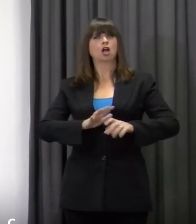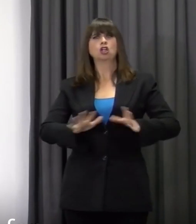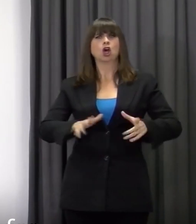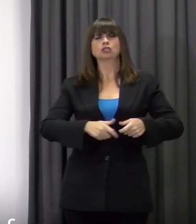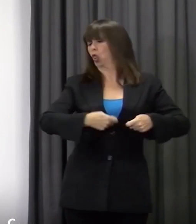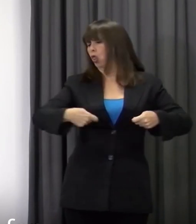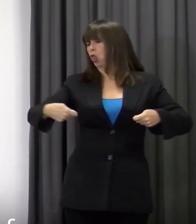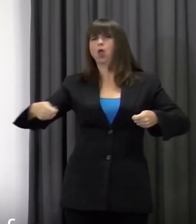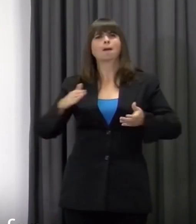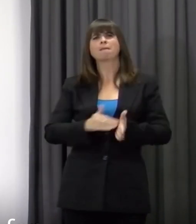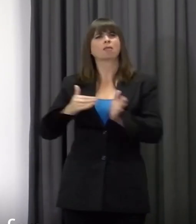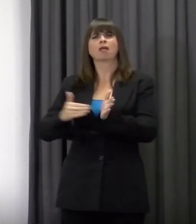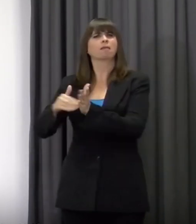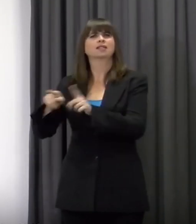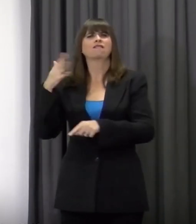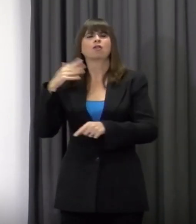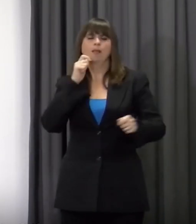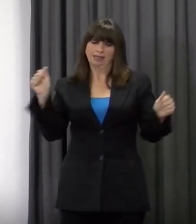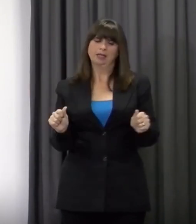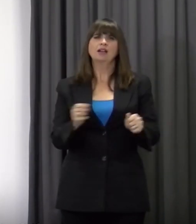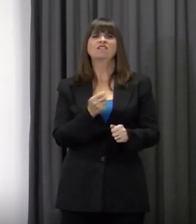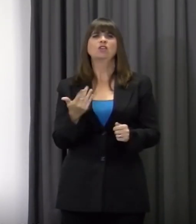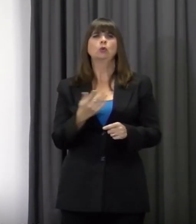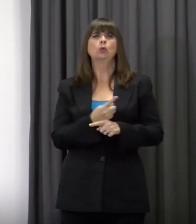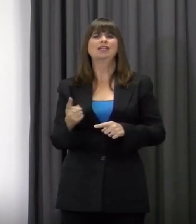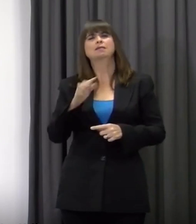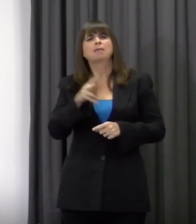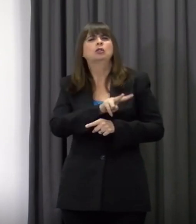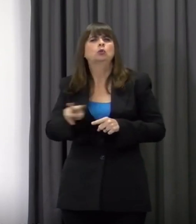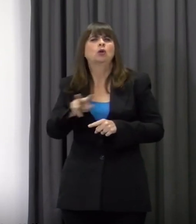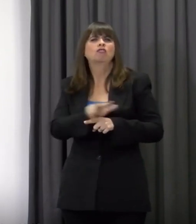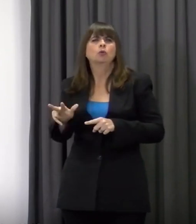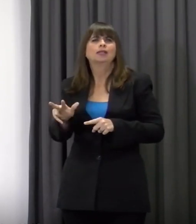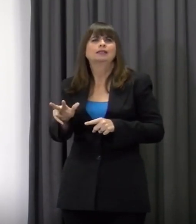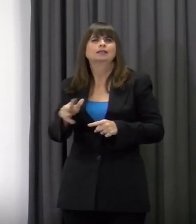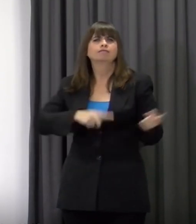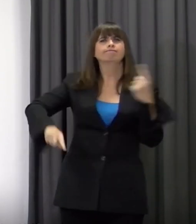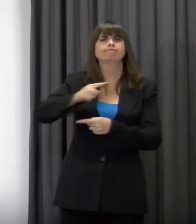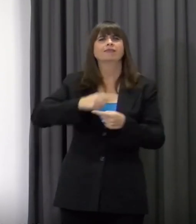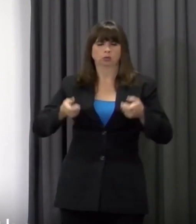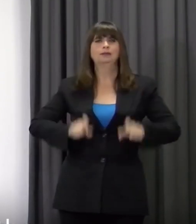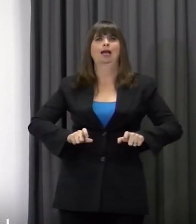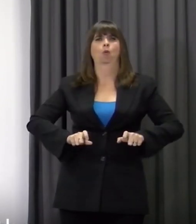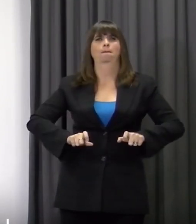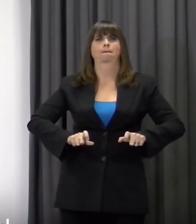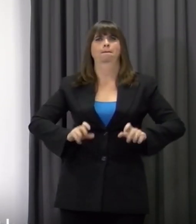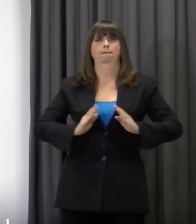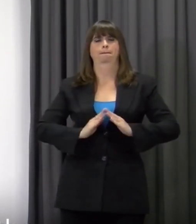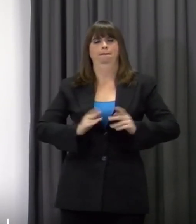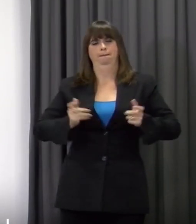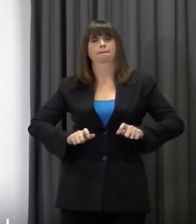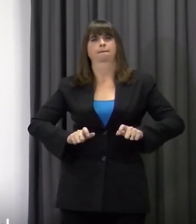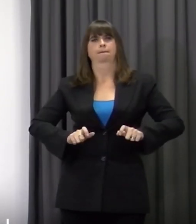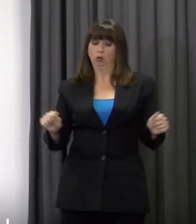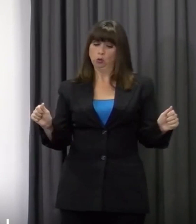and not for months. We are considering a 2 or 3 week fire break. The shorter the